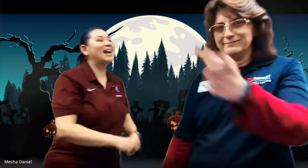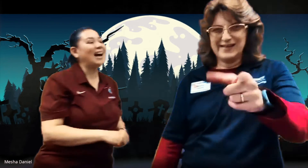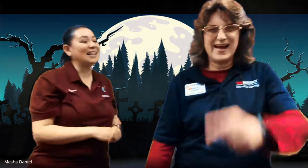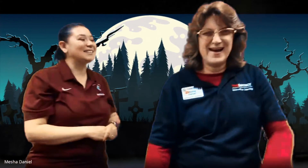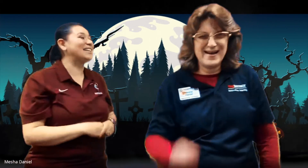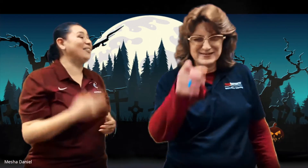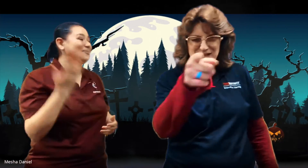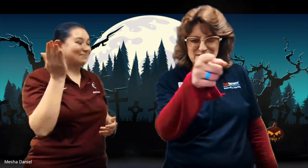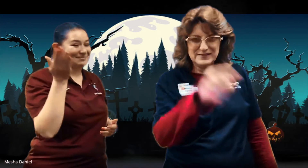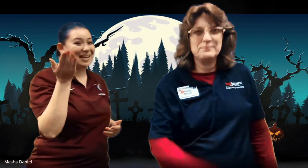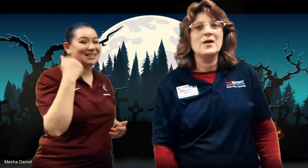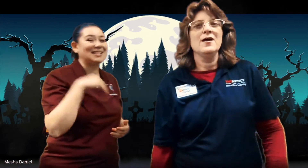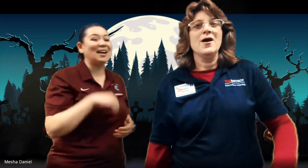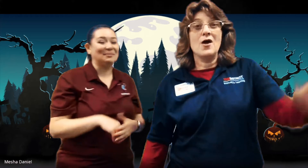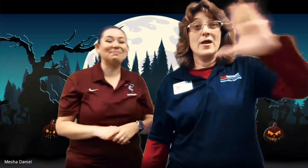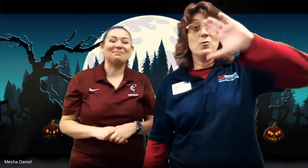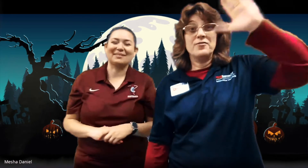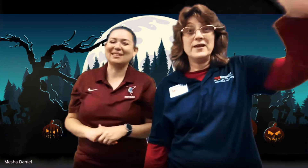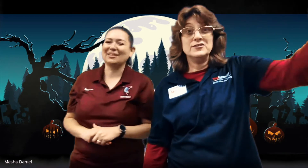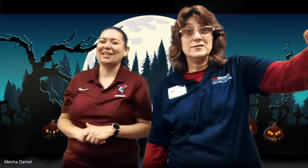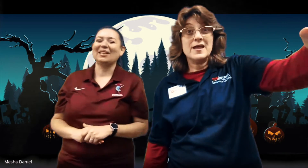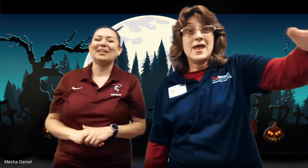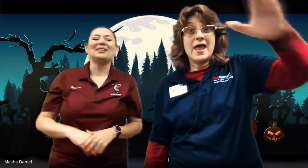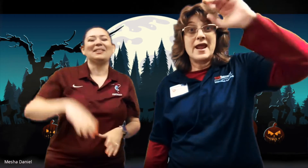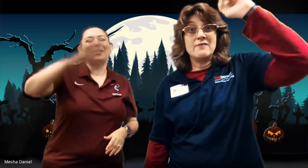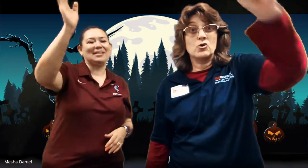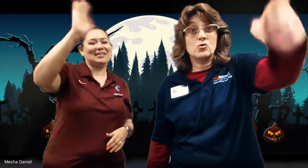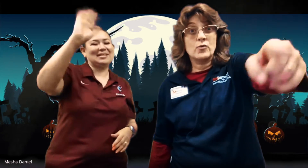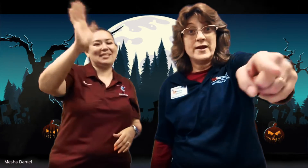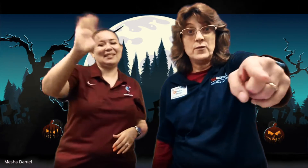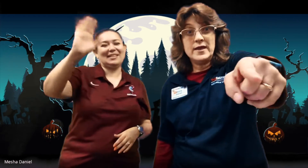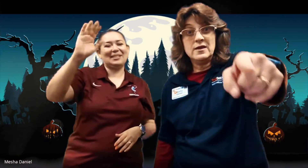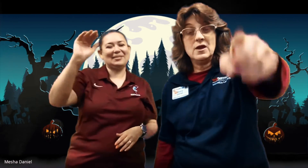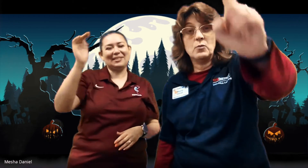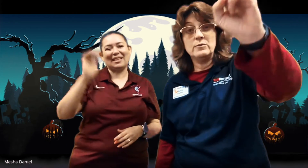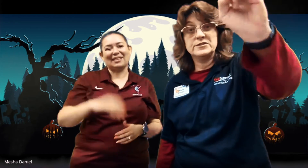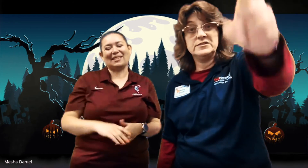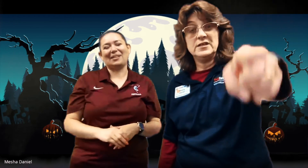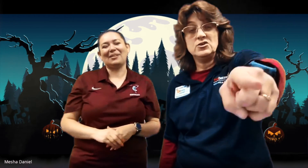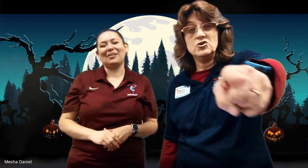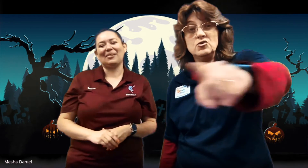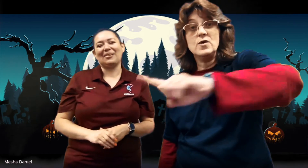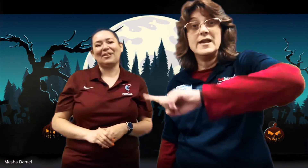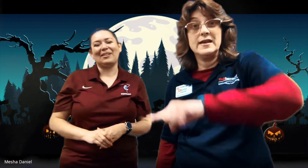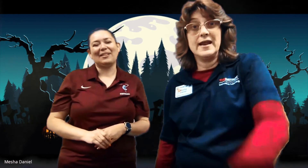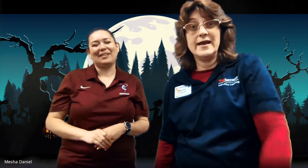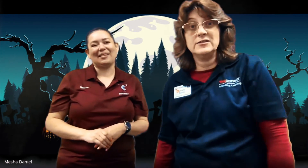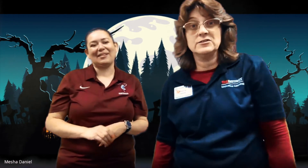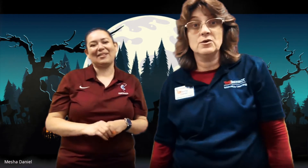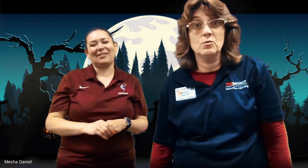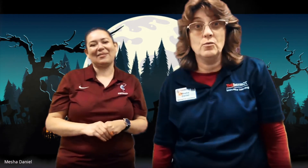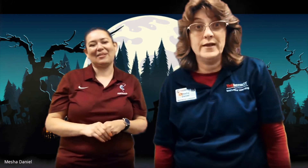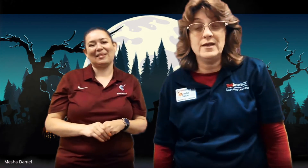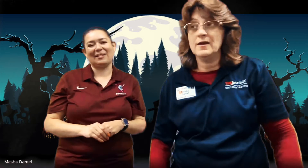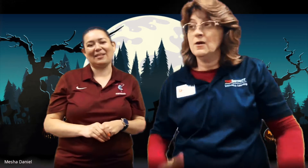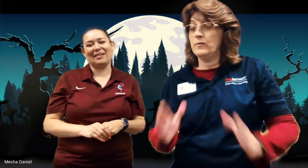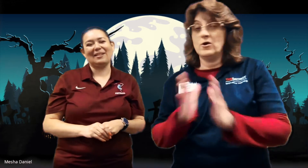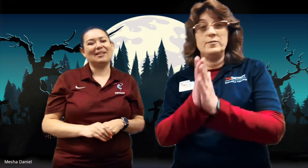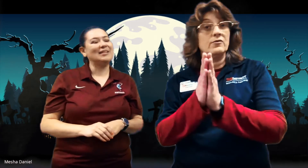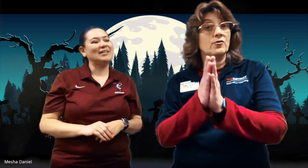Halloween. Hey, Yeah. See how I did that. Yeah. All right. Well, thanks and have a great week. We will see you next week. We hope you have a great